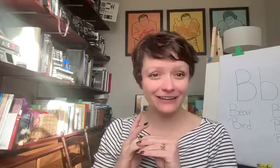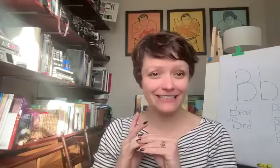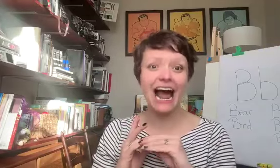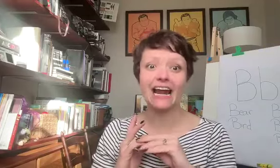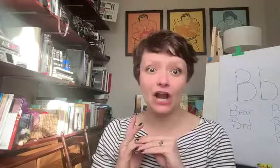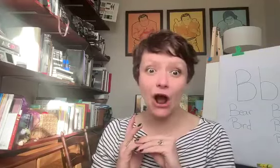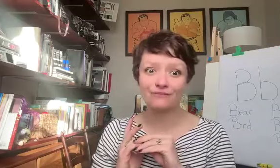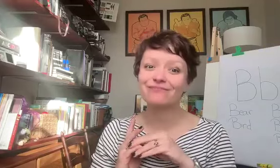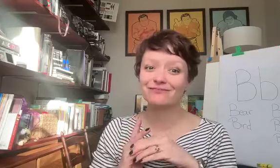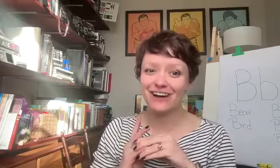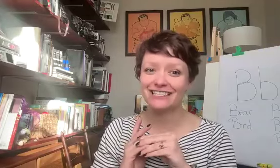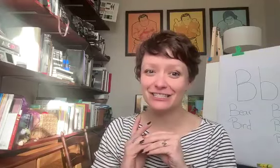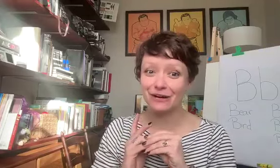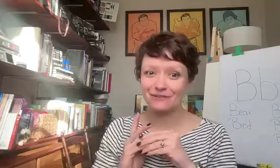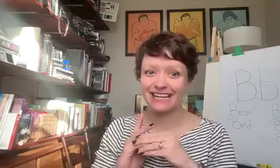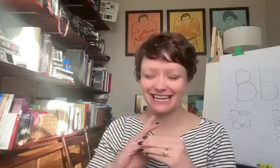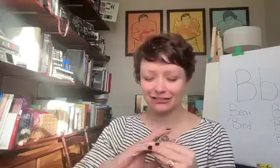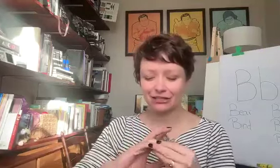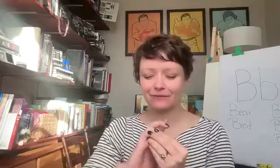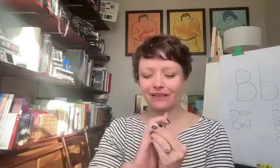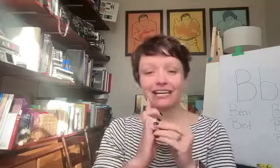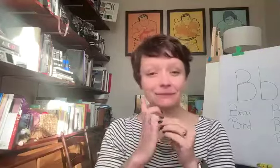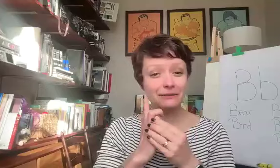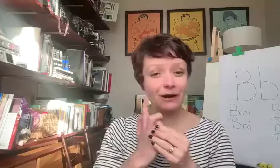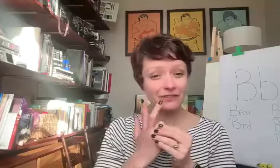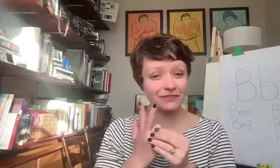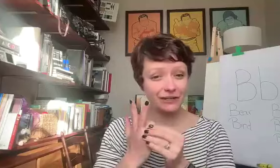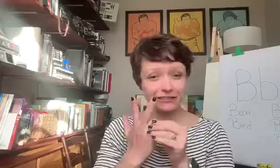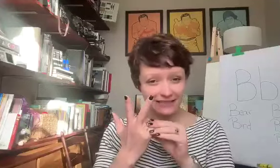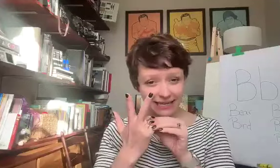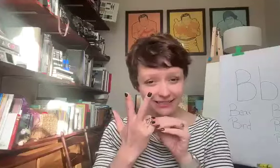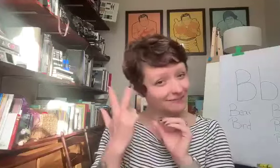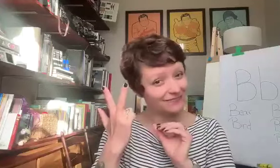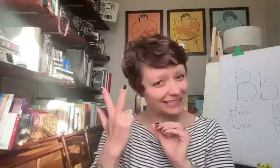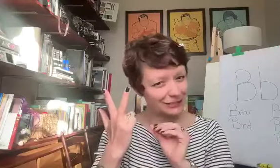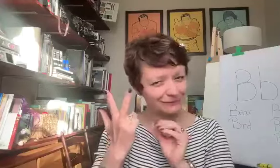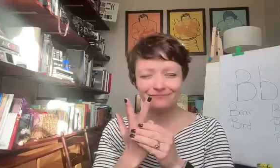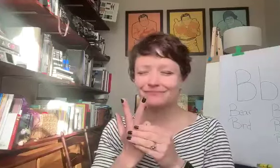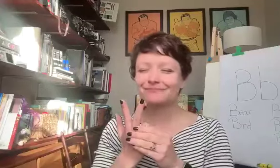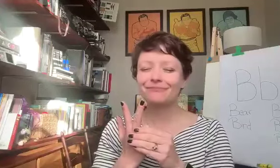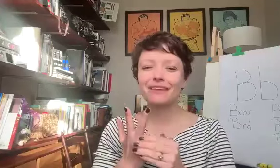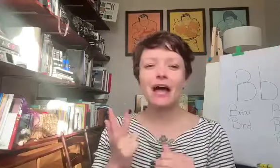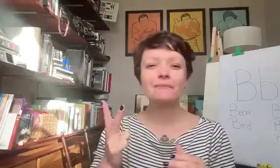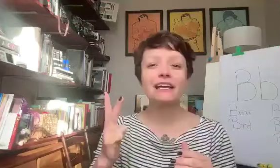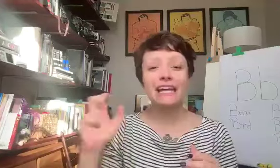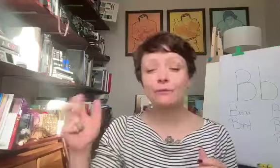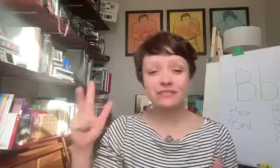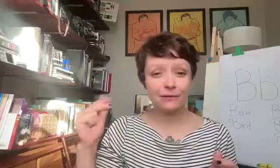finger. I know. Fun story when they tell it to you. He's missing parts of his fingers on this hand, these two. He will sign